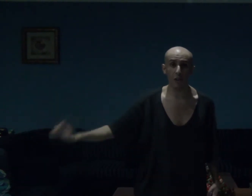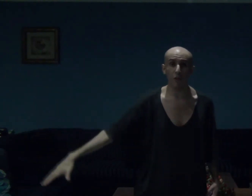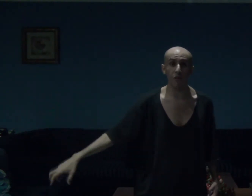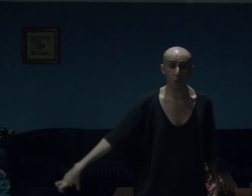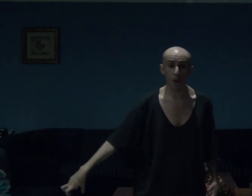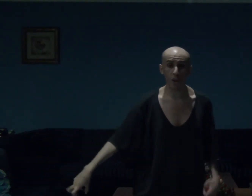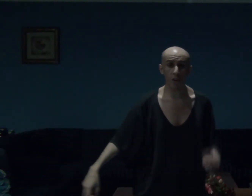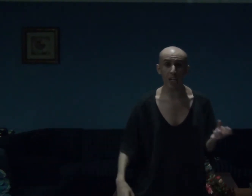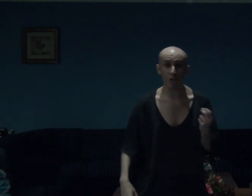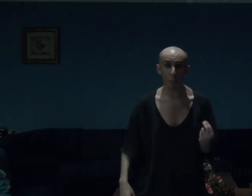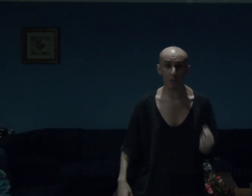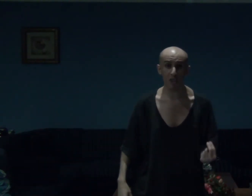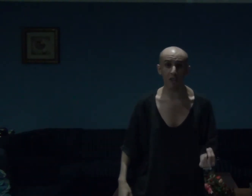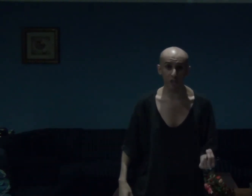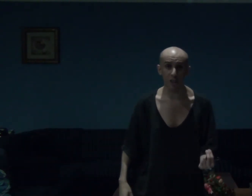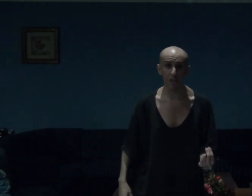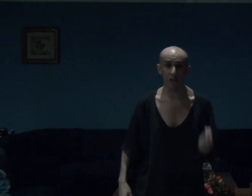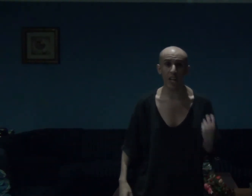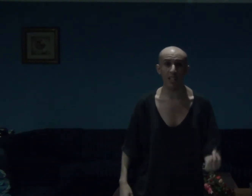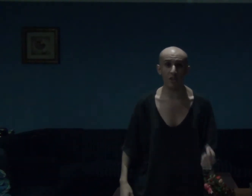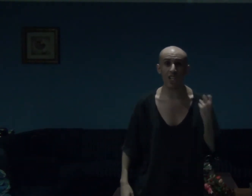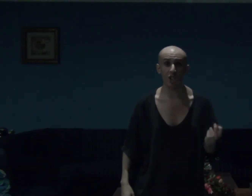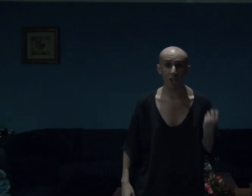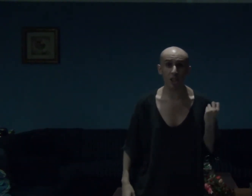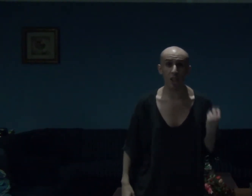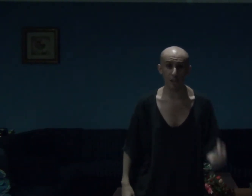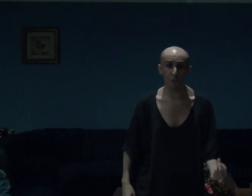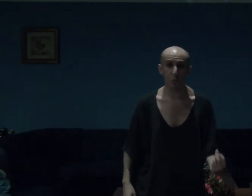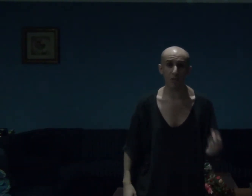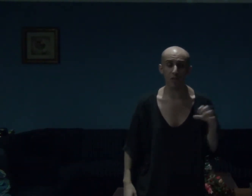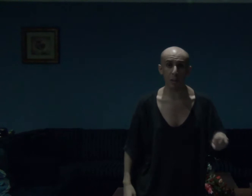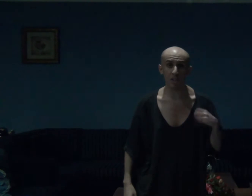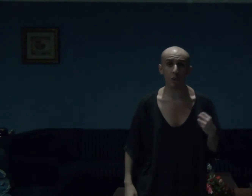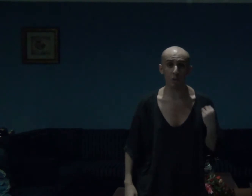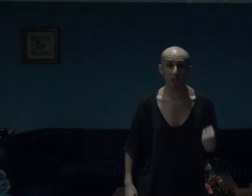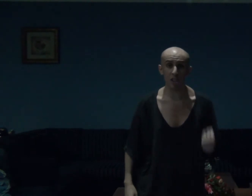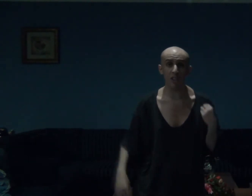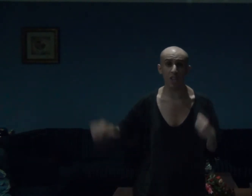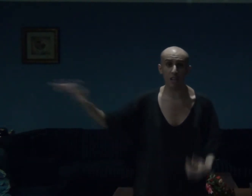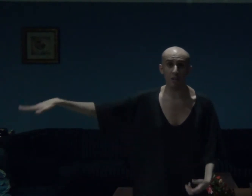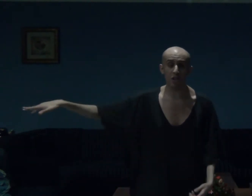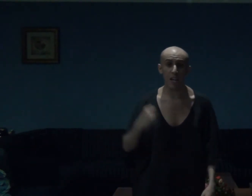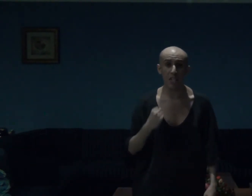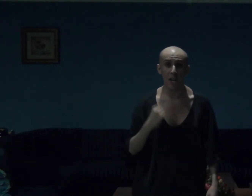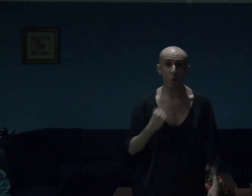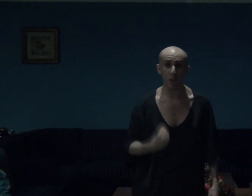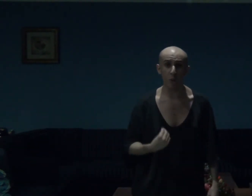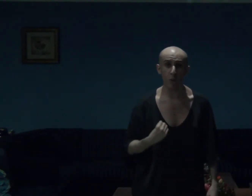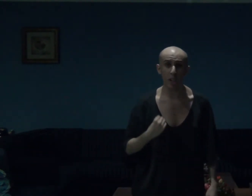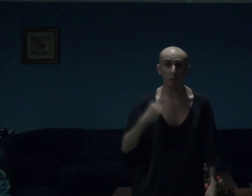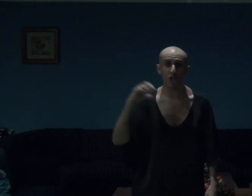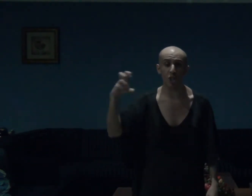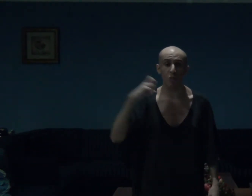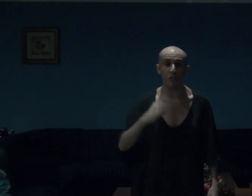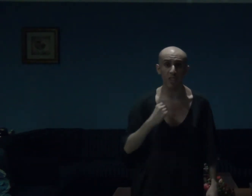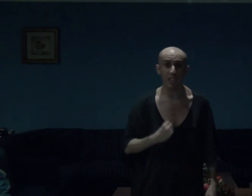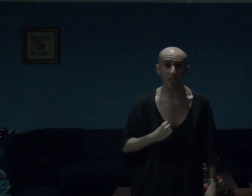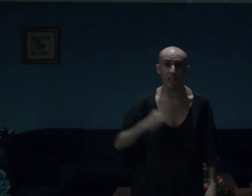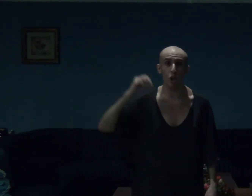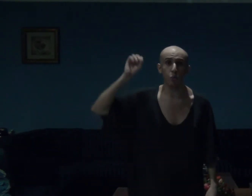of Ron, a dipshit father and a shitty husband, but he was still theirs. And now Rick Grimes is reflecting on what